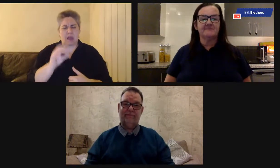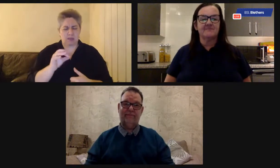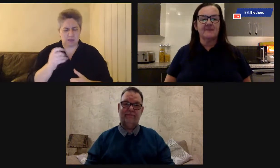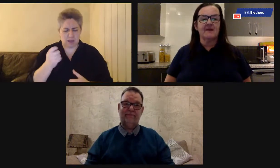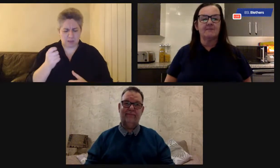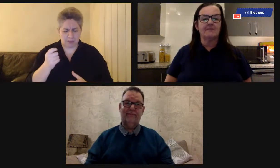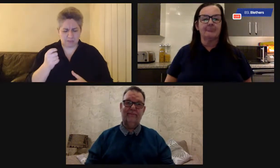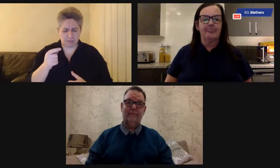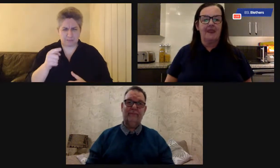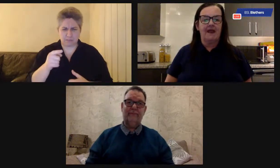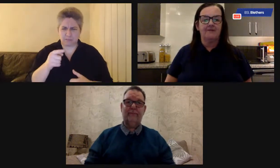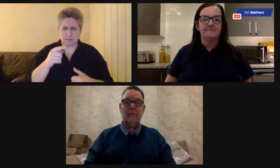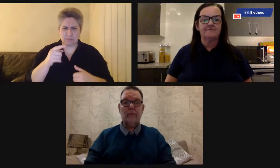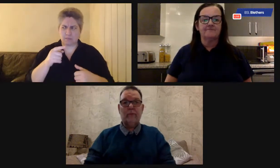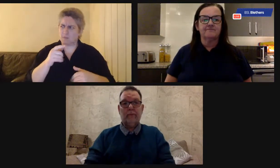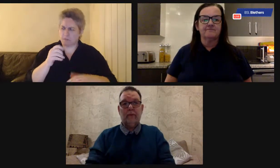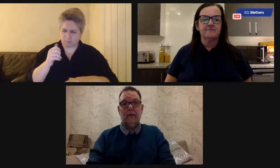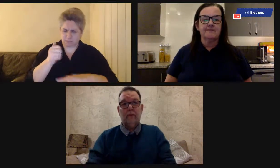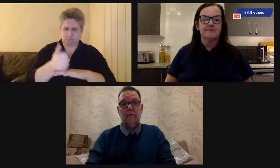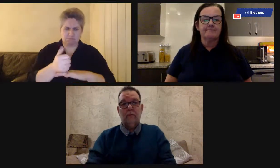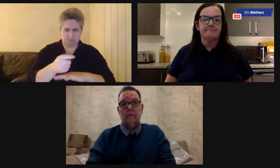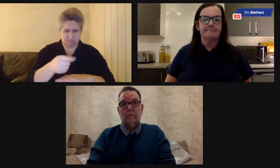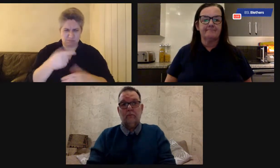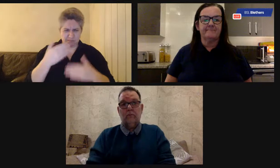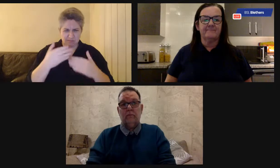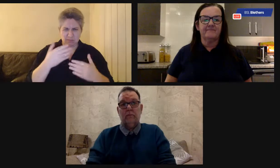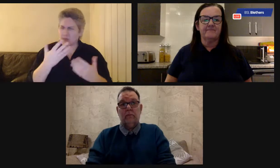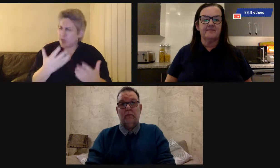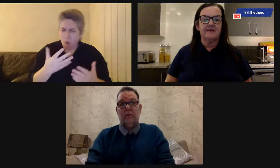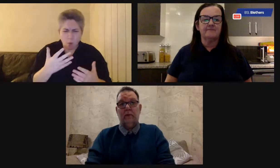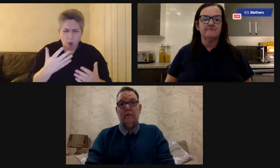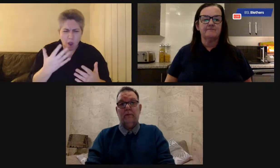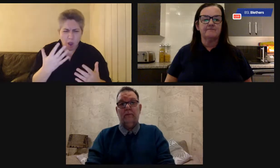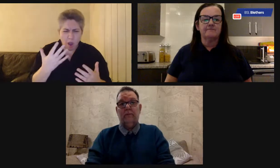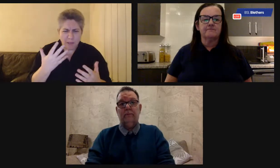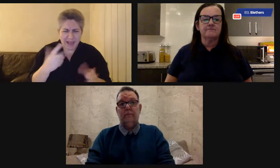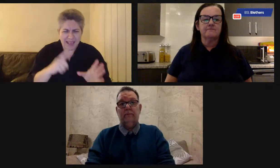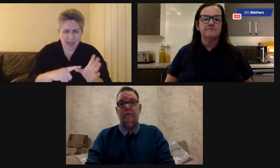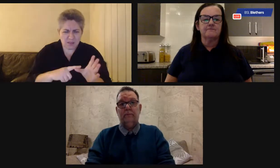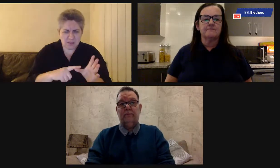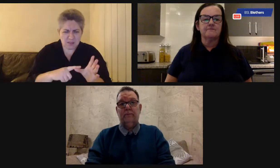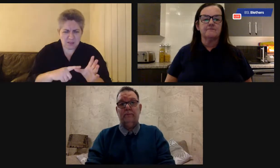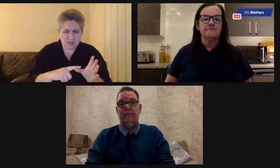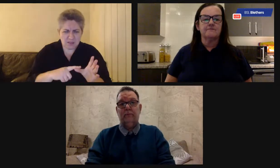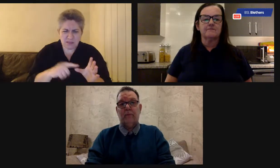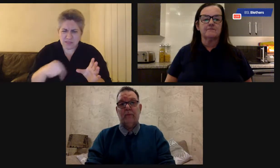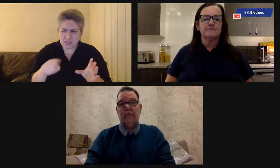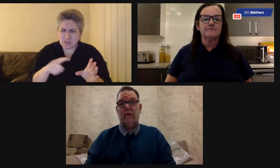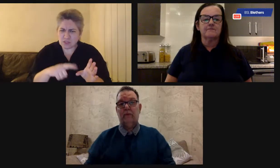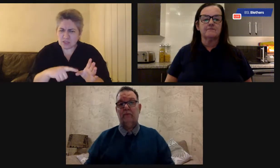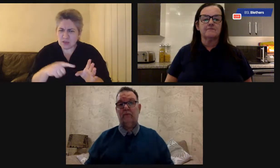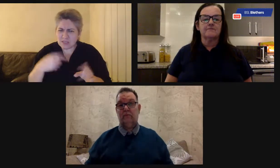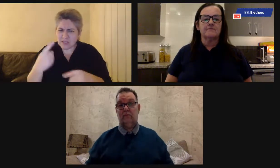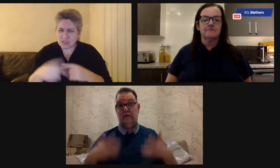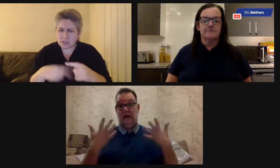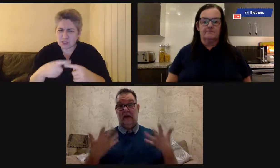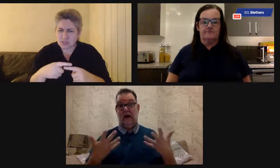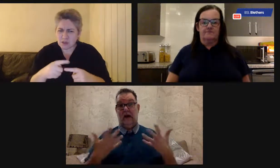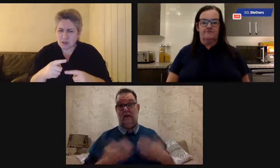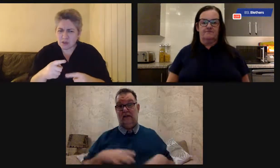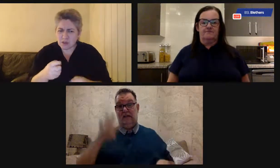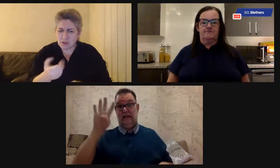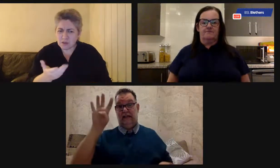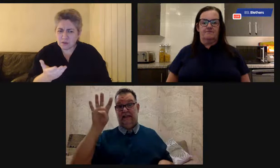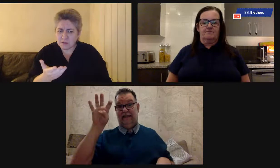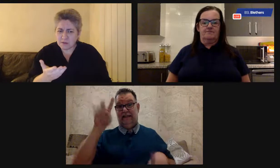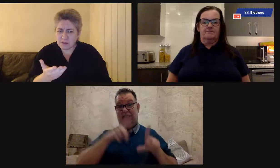that's amazing. Okay, so it was set up. So how many years are we